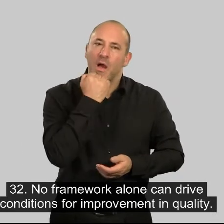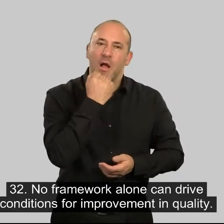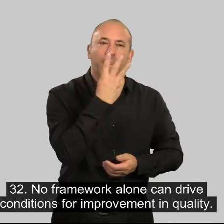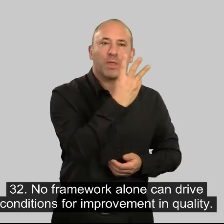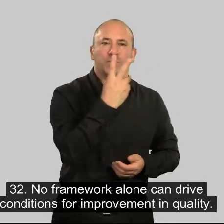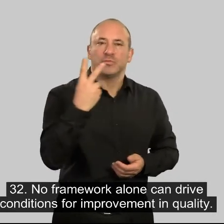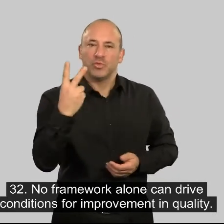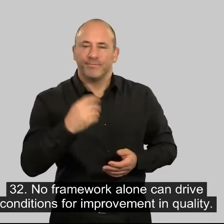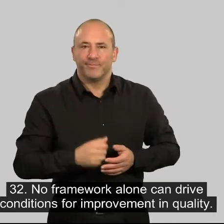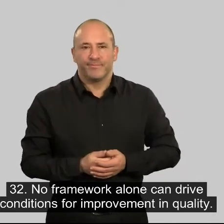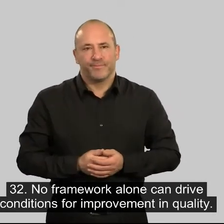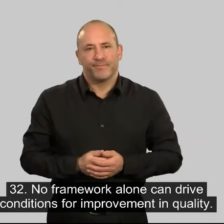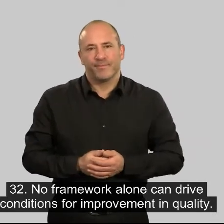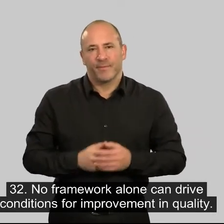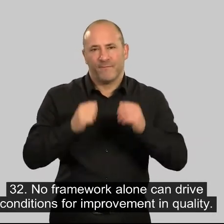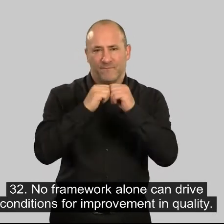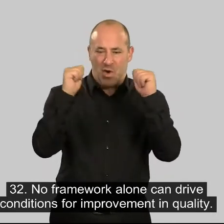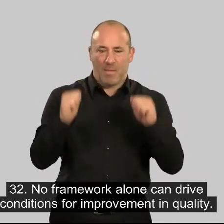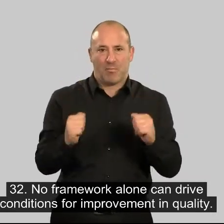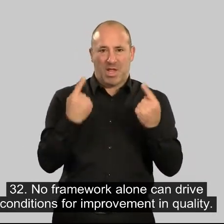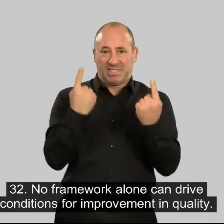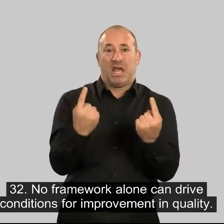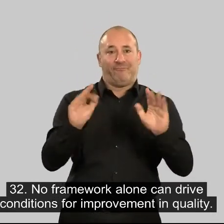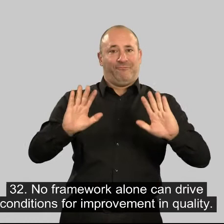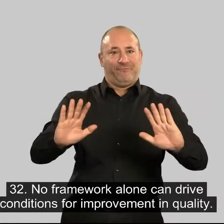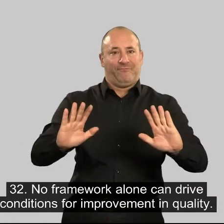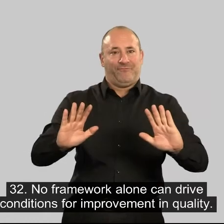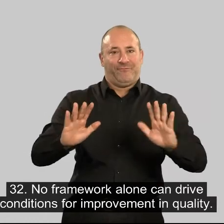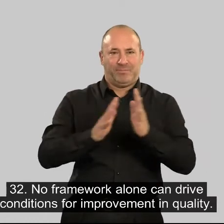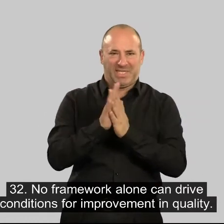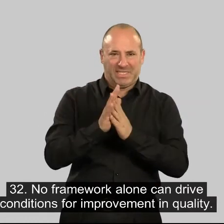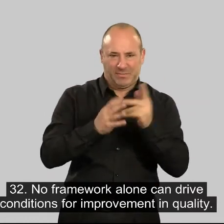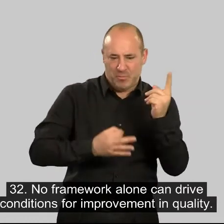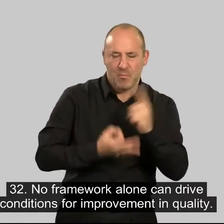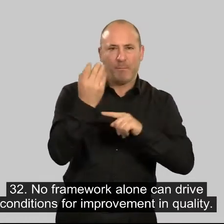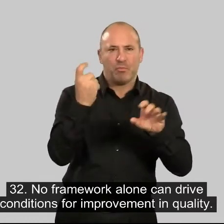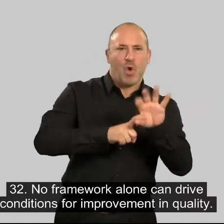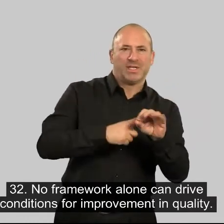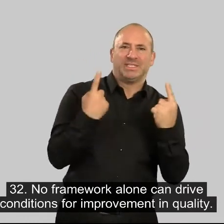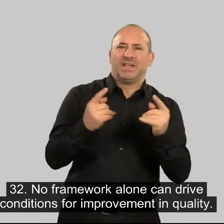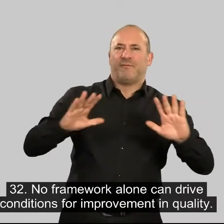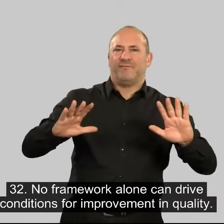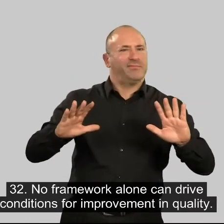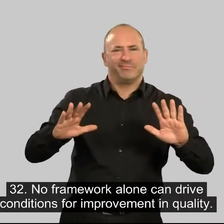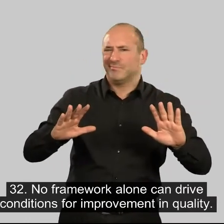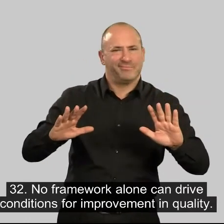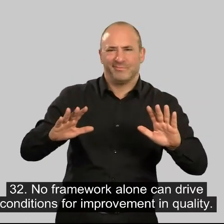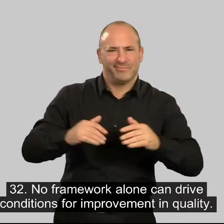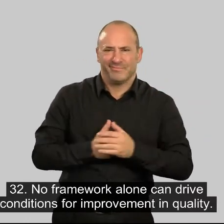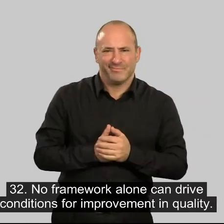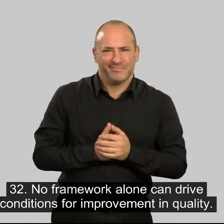32. No framework alone can drive conditions for improvement in quality. With such a